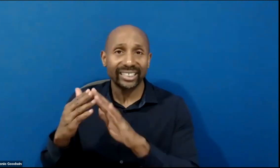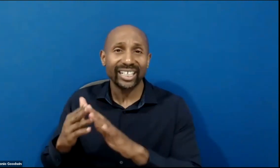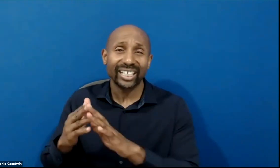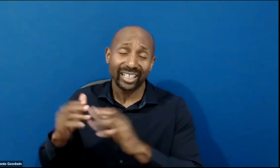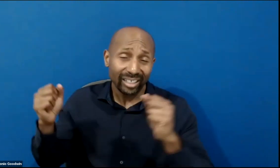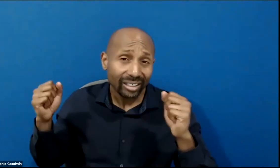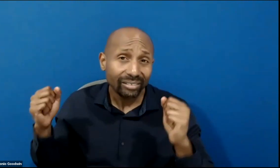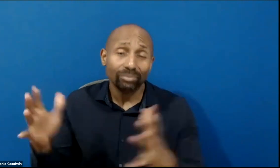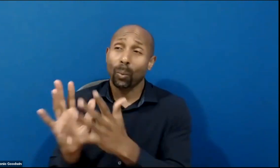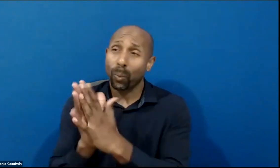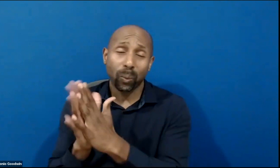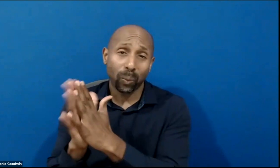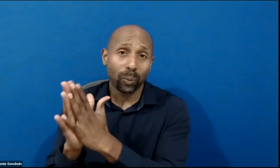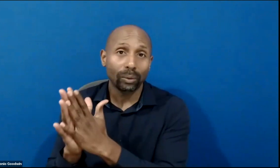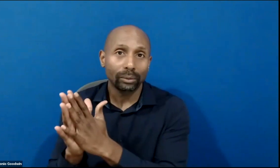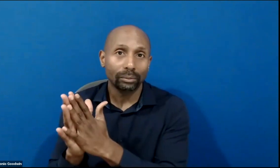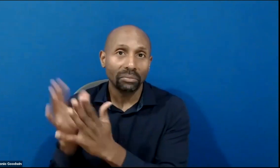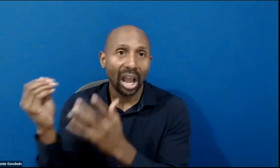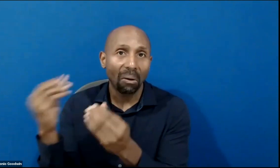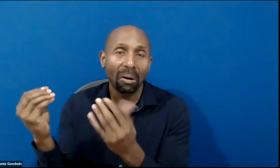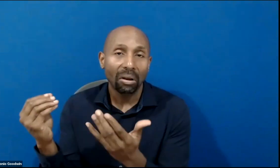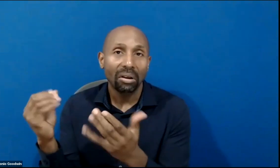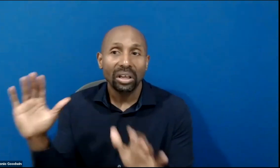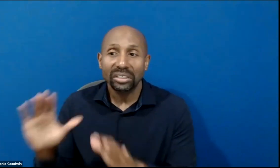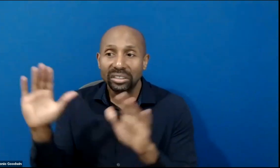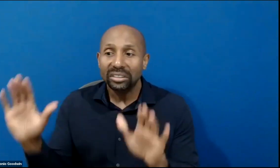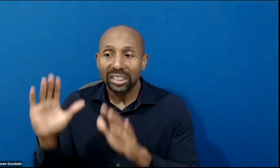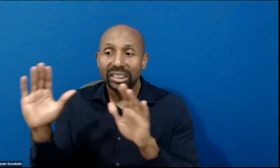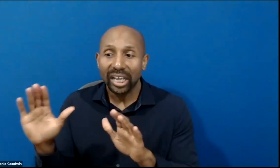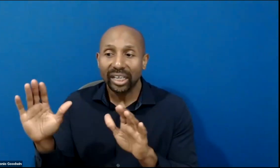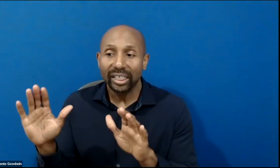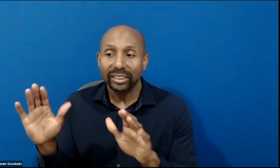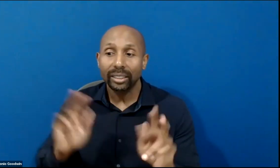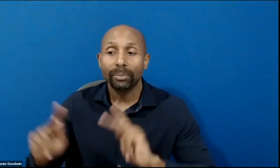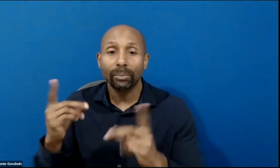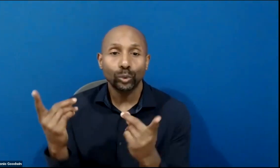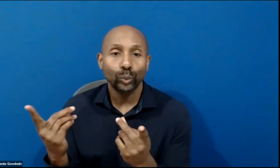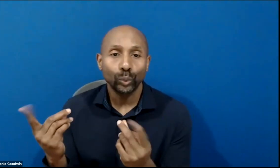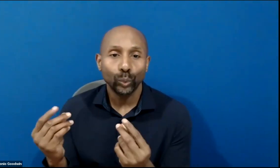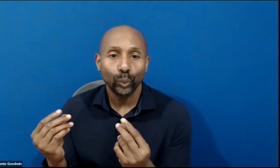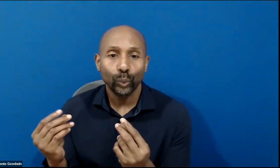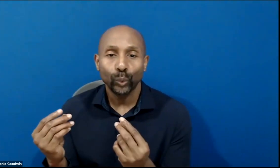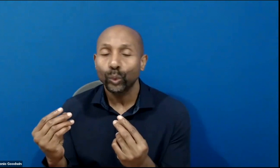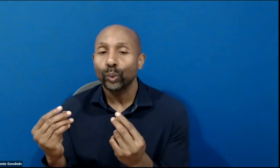continent. On Sundays, people change the channel. They